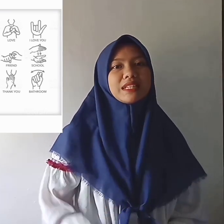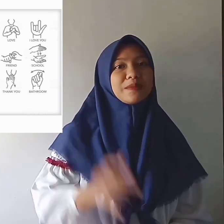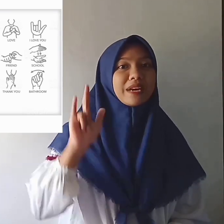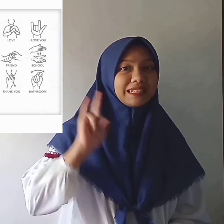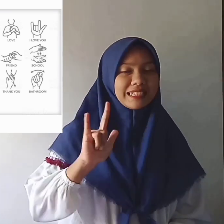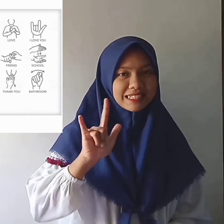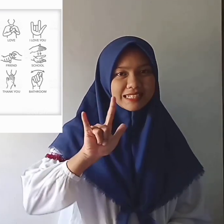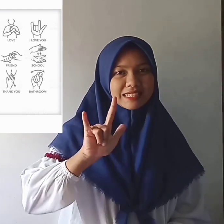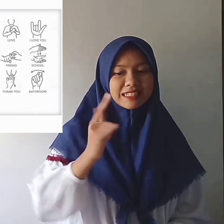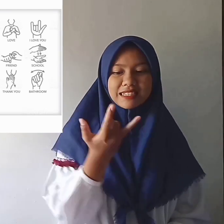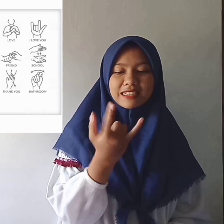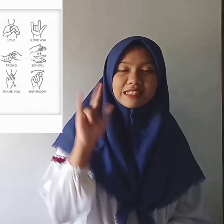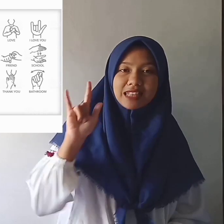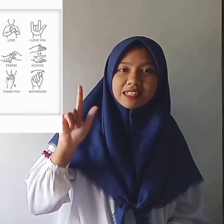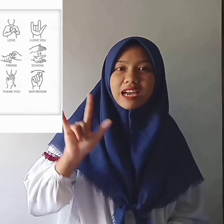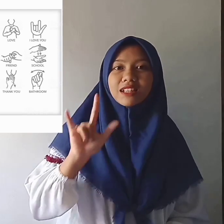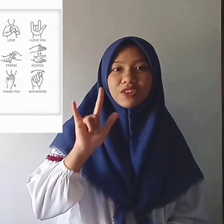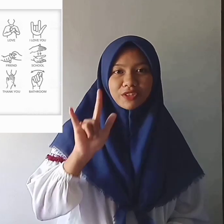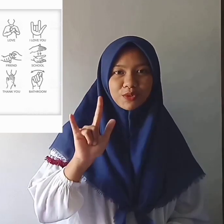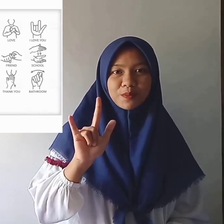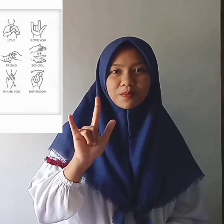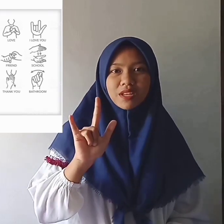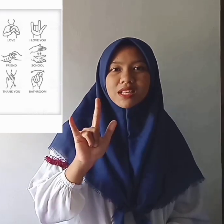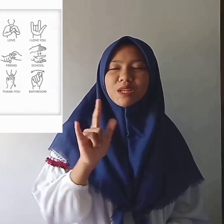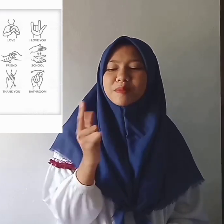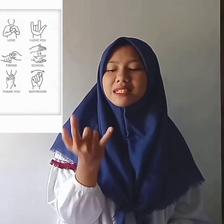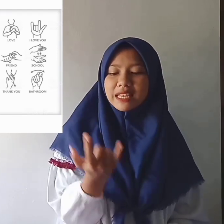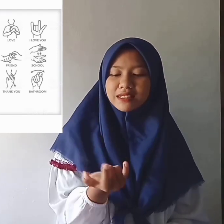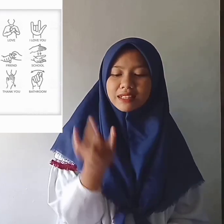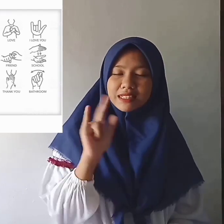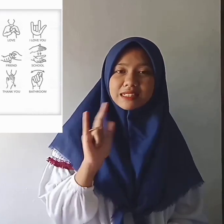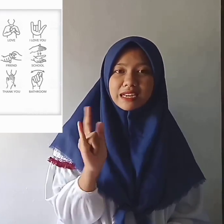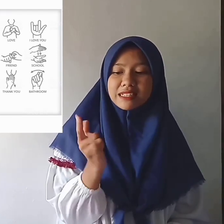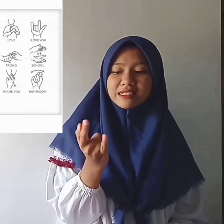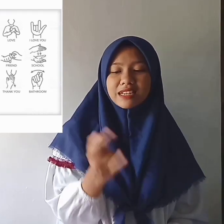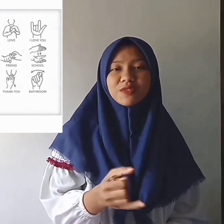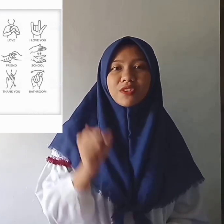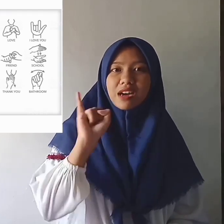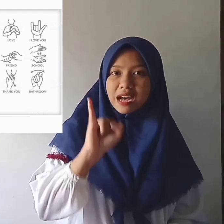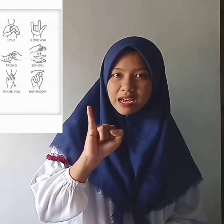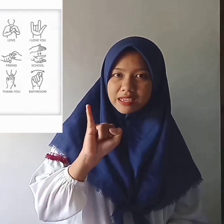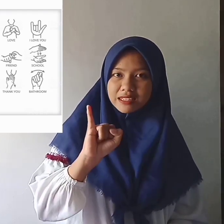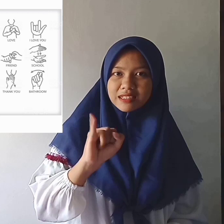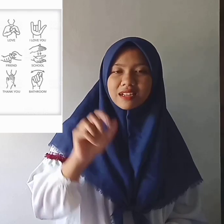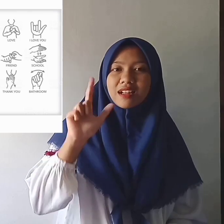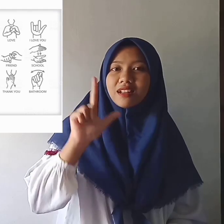signed by this. It says I love you. Some people say that this sign stands for I